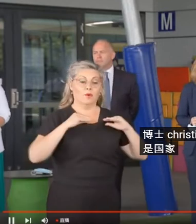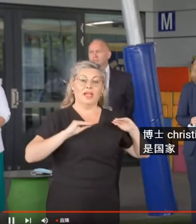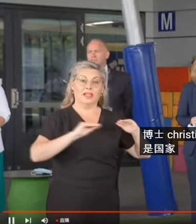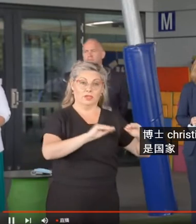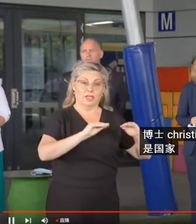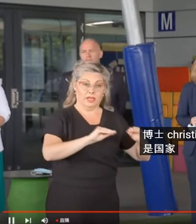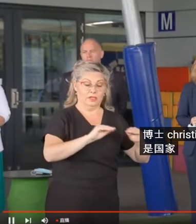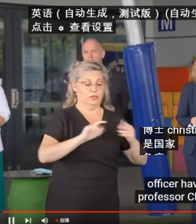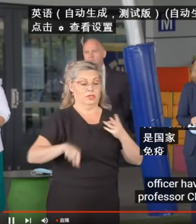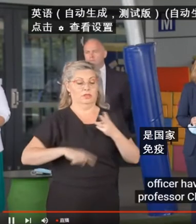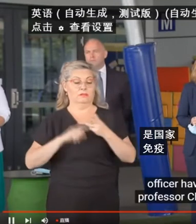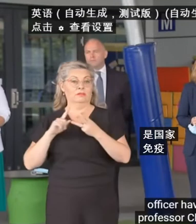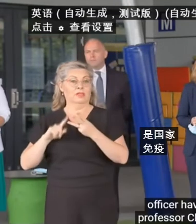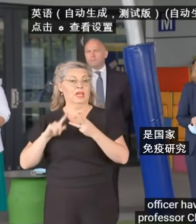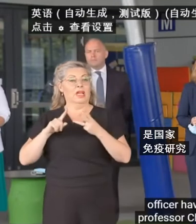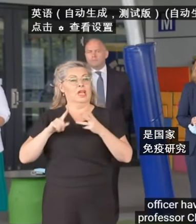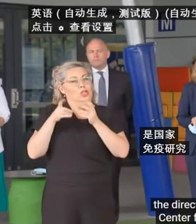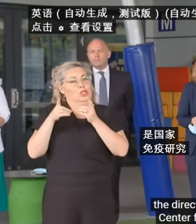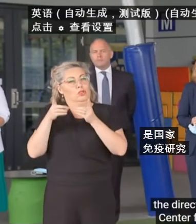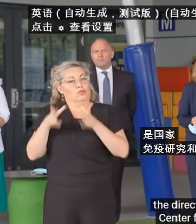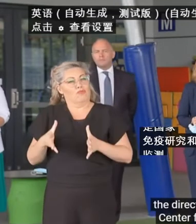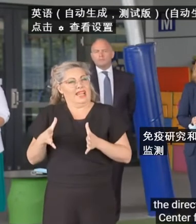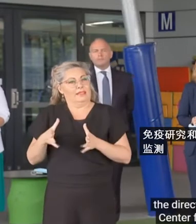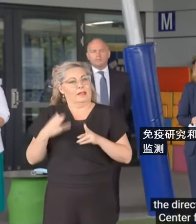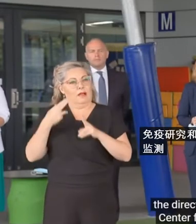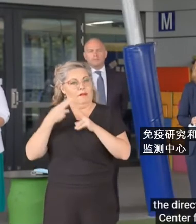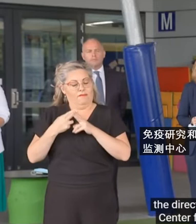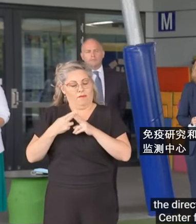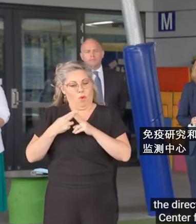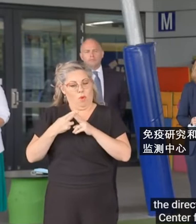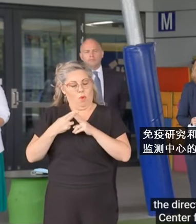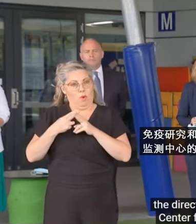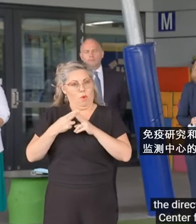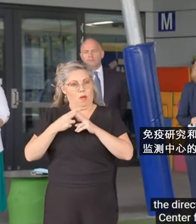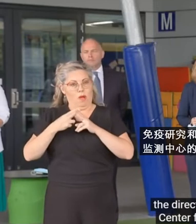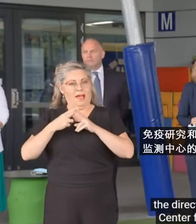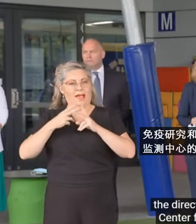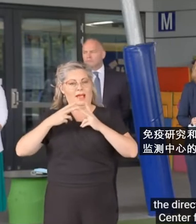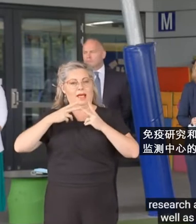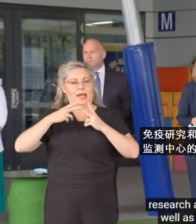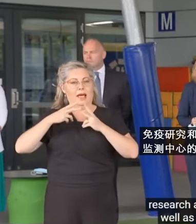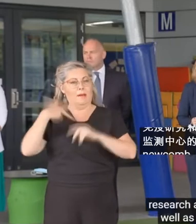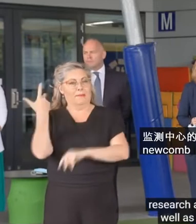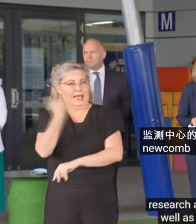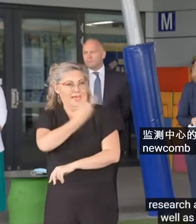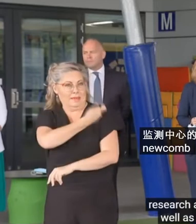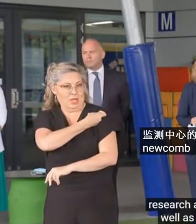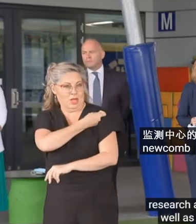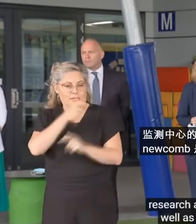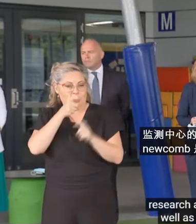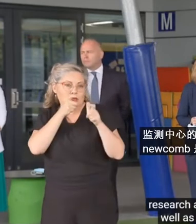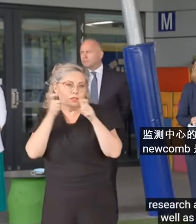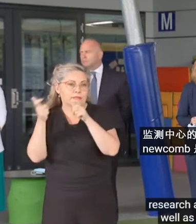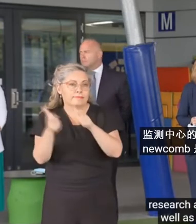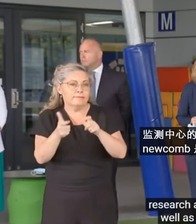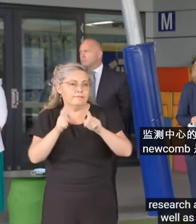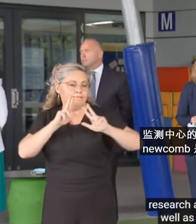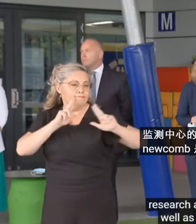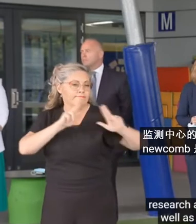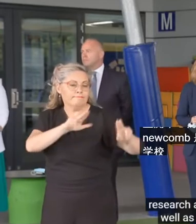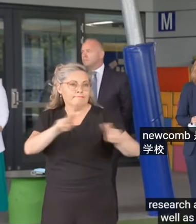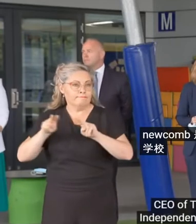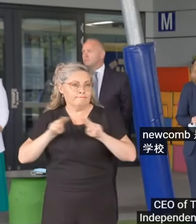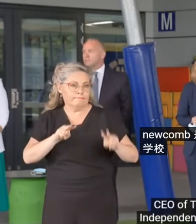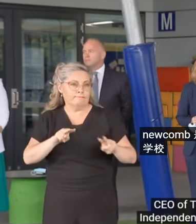National Centre for Immunisation Research and Surveillance, as well as Geoff Newcombe, the CEO of the Association